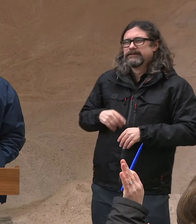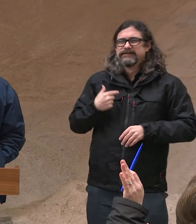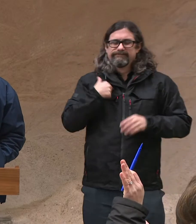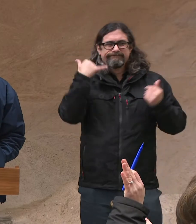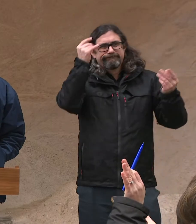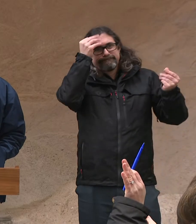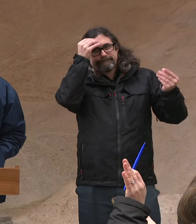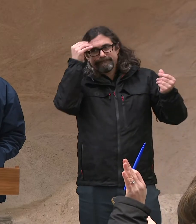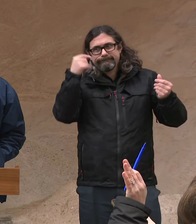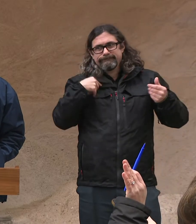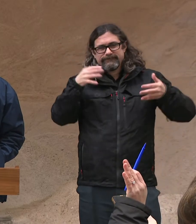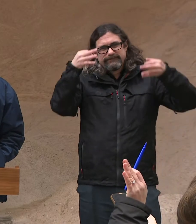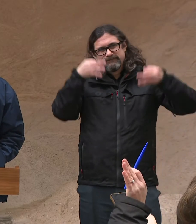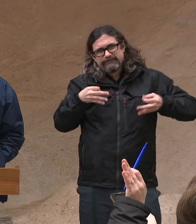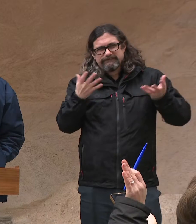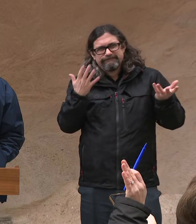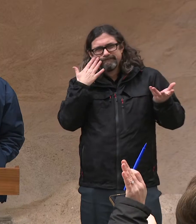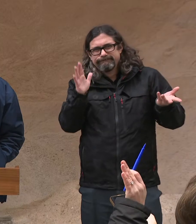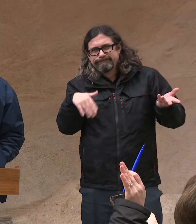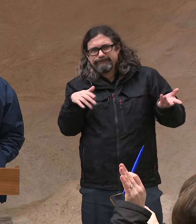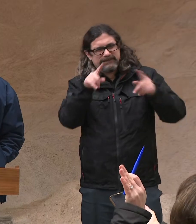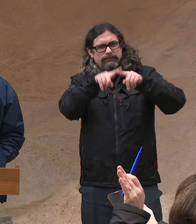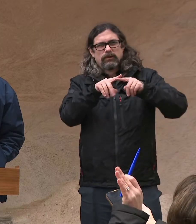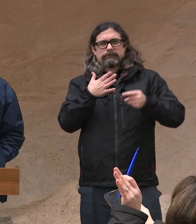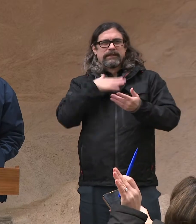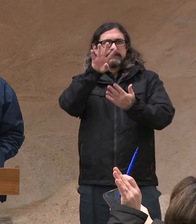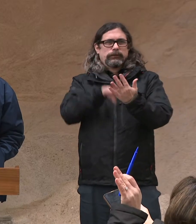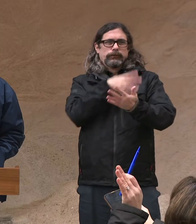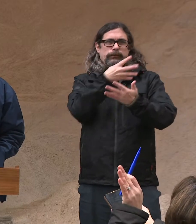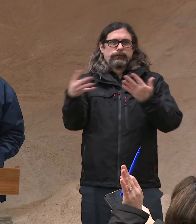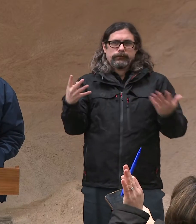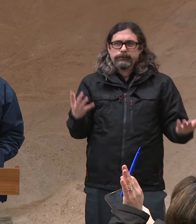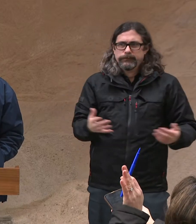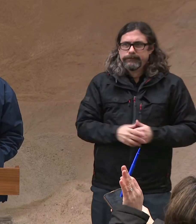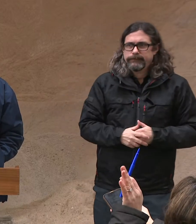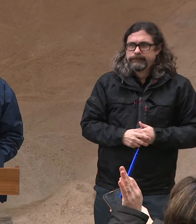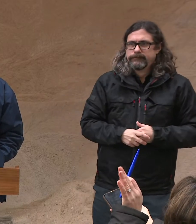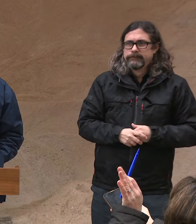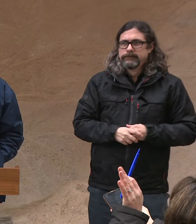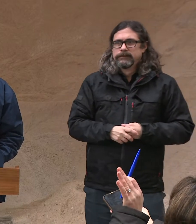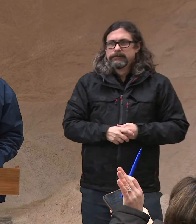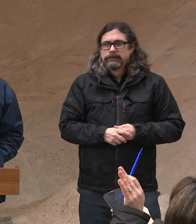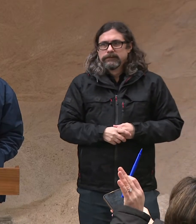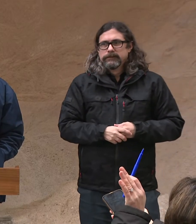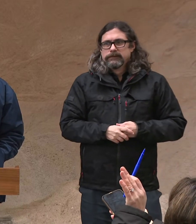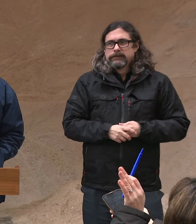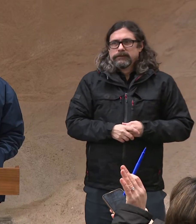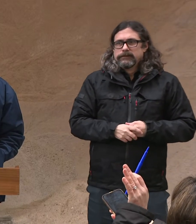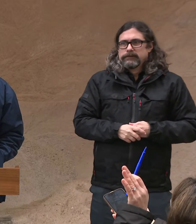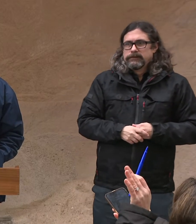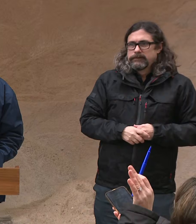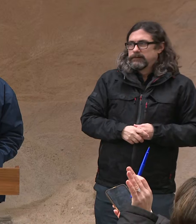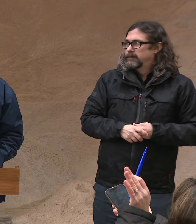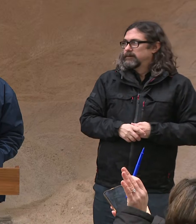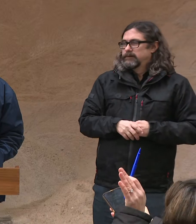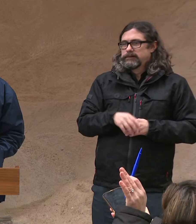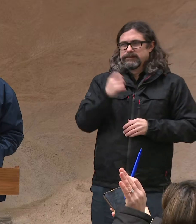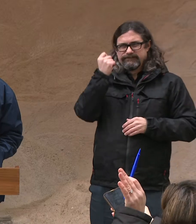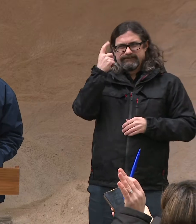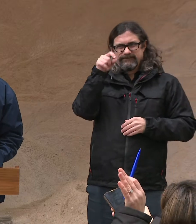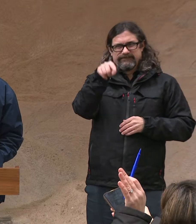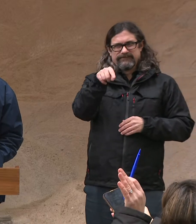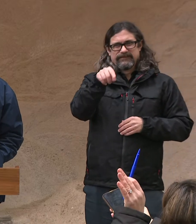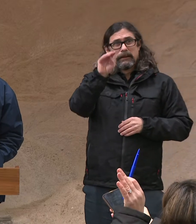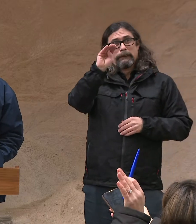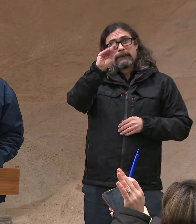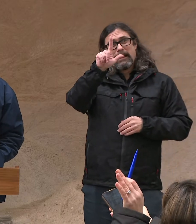and I decide how to move. It's Dr. King's birthday. I have BAM and I have other events to do on that day. I know